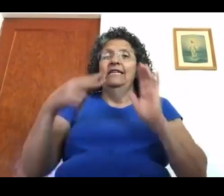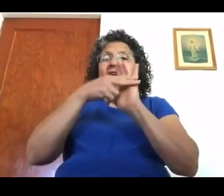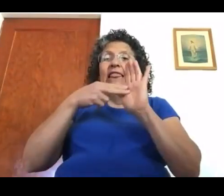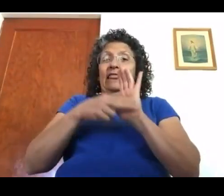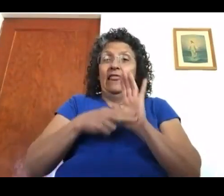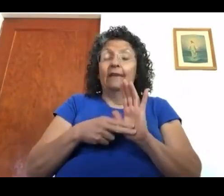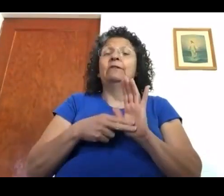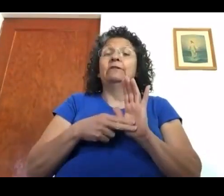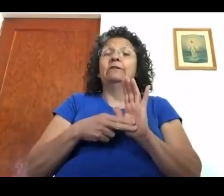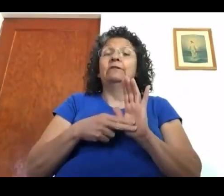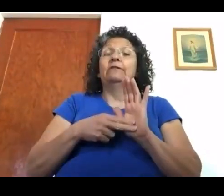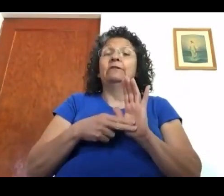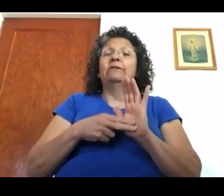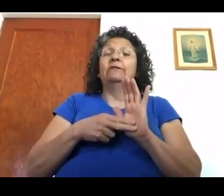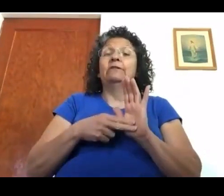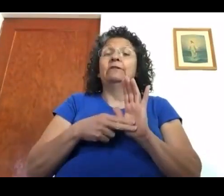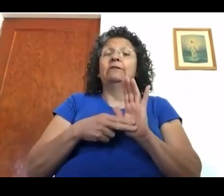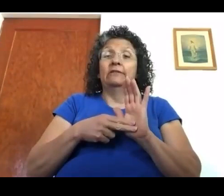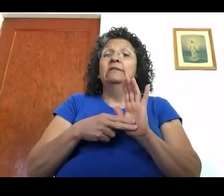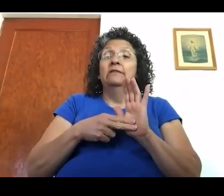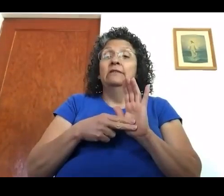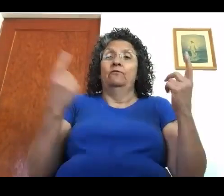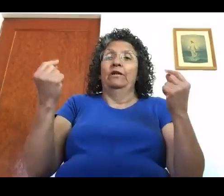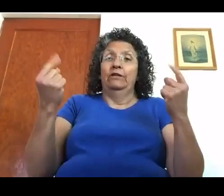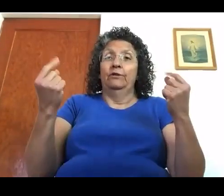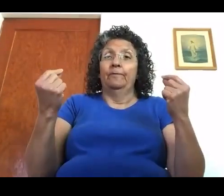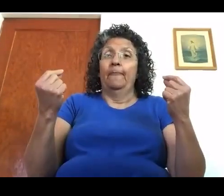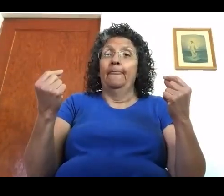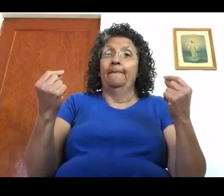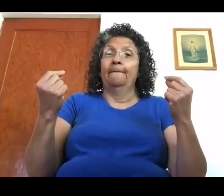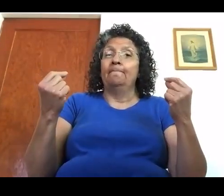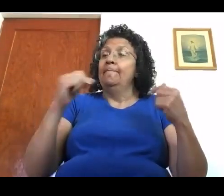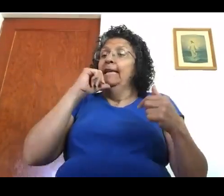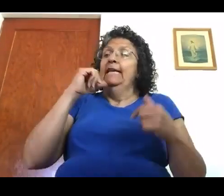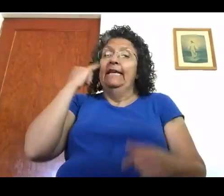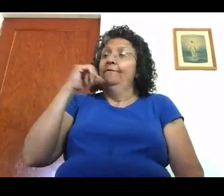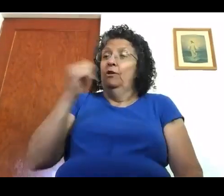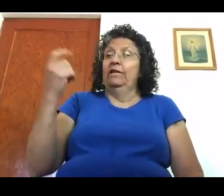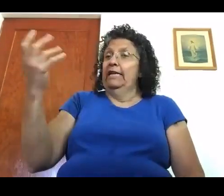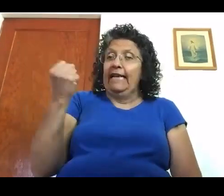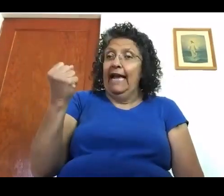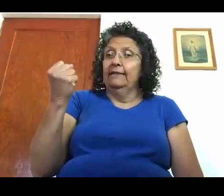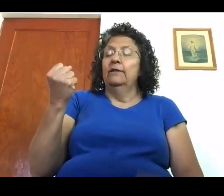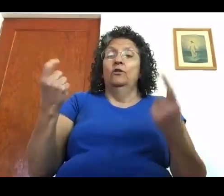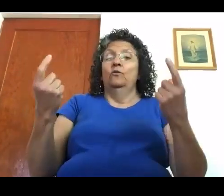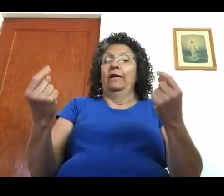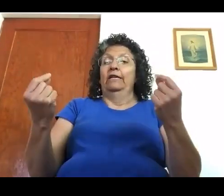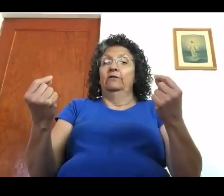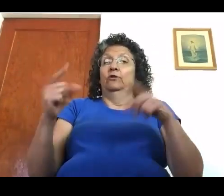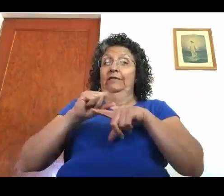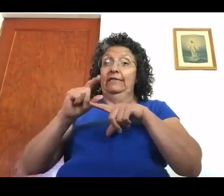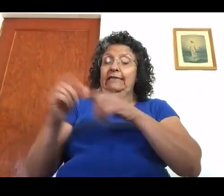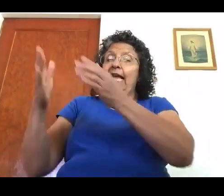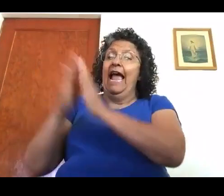teachers' pages. If you did not get what can you do with seeds, okay, you may ask your teacher or you